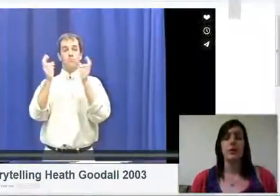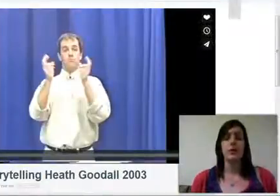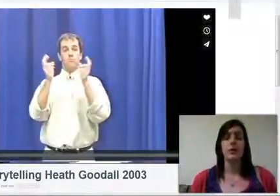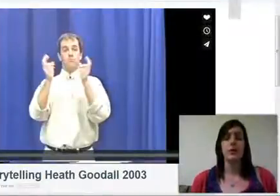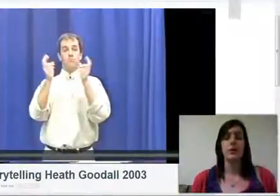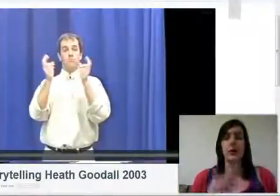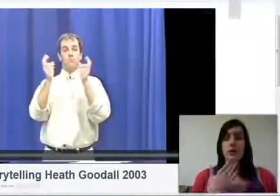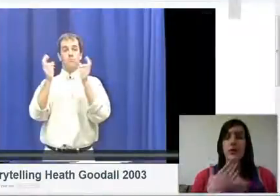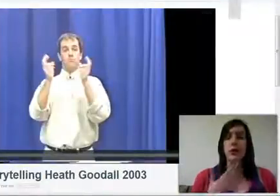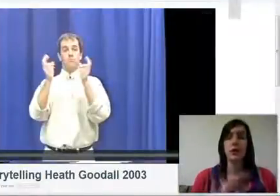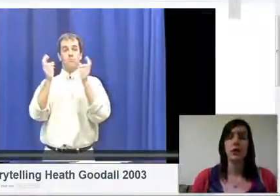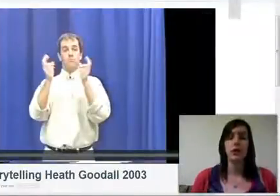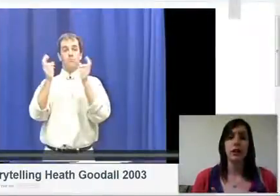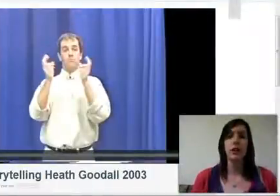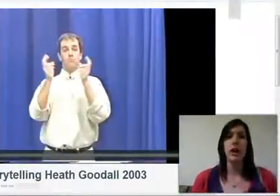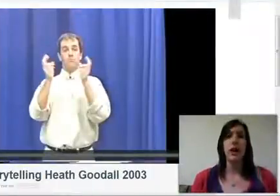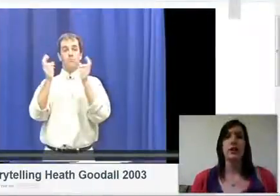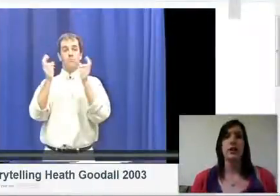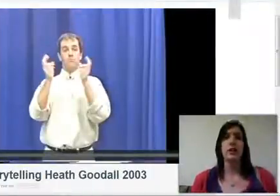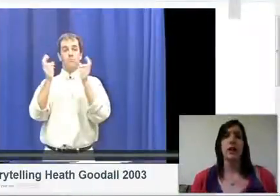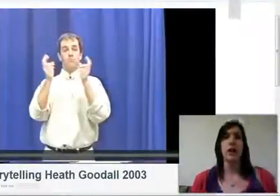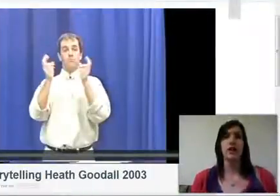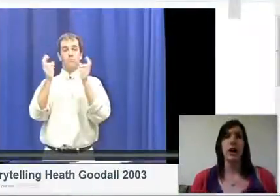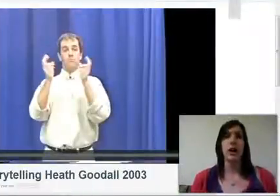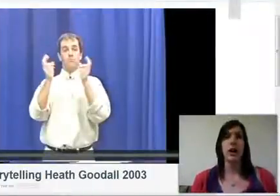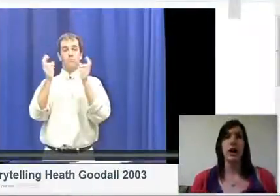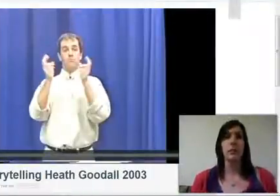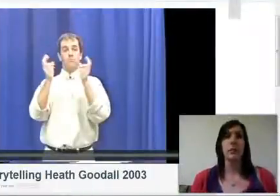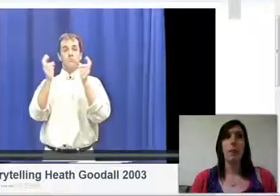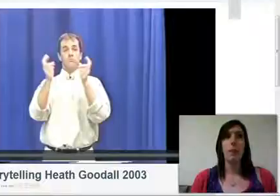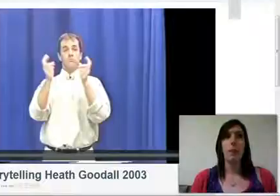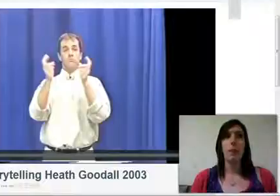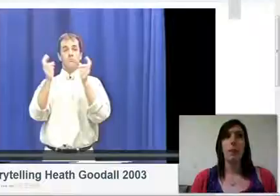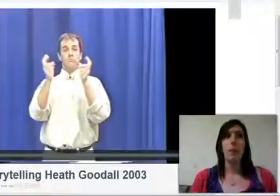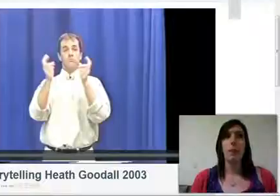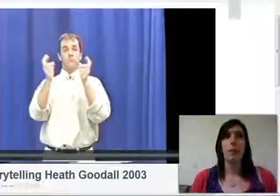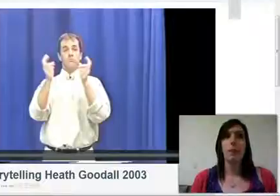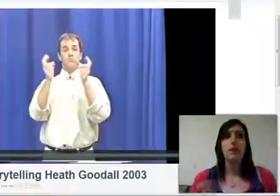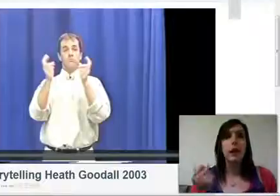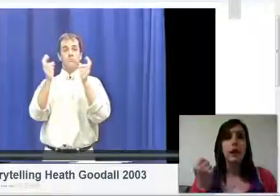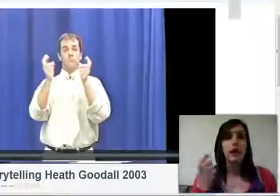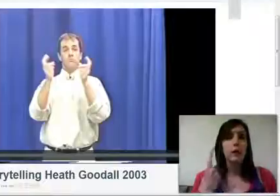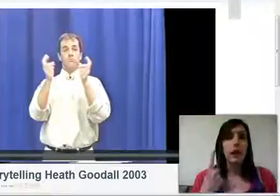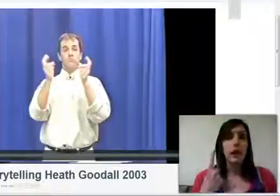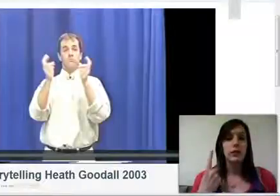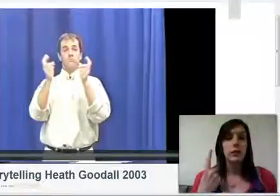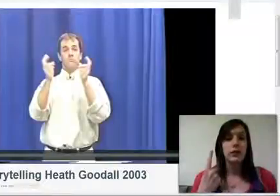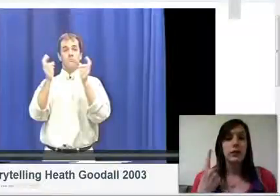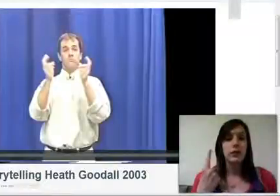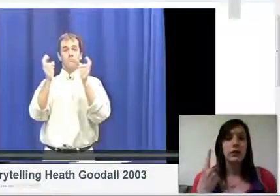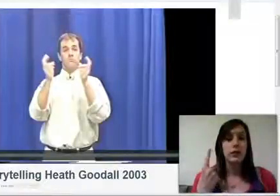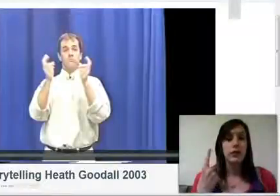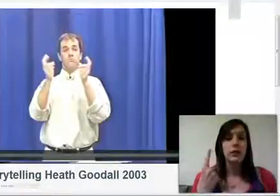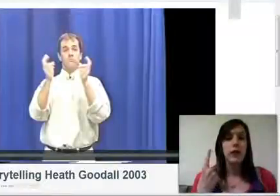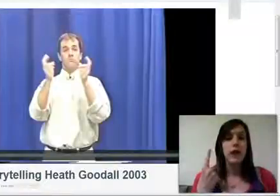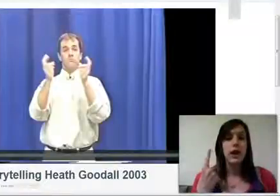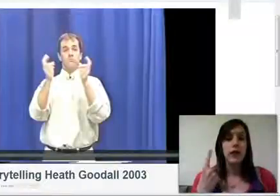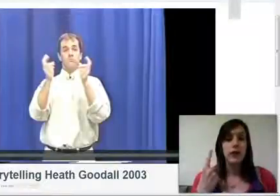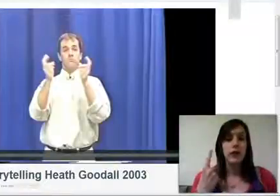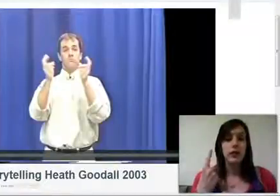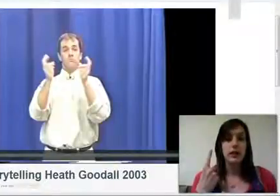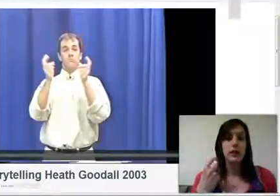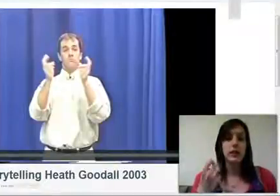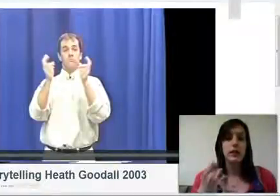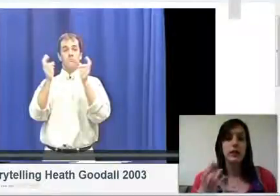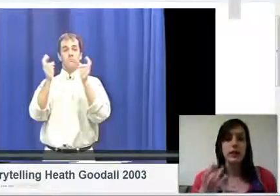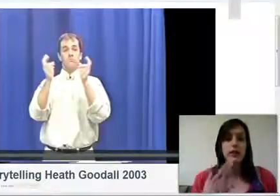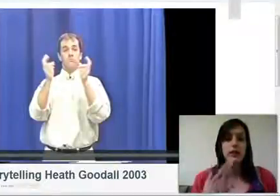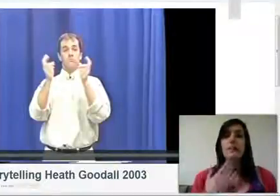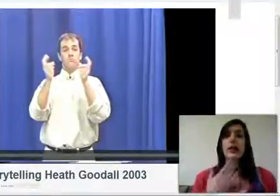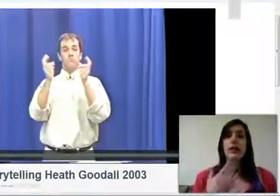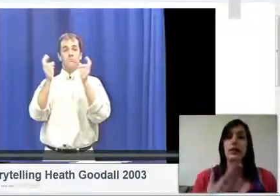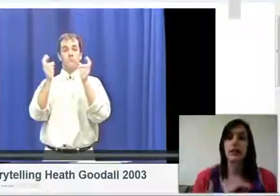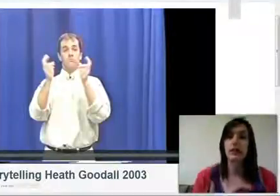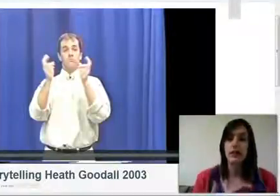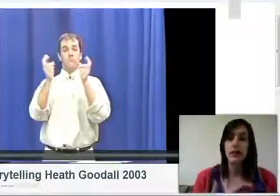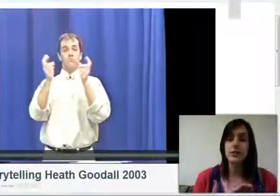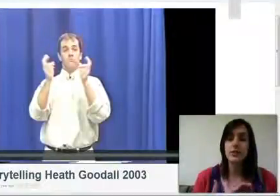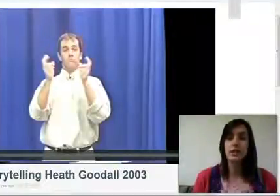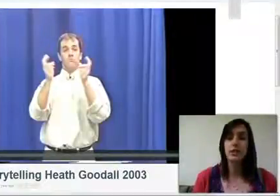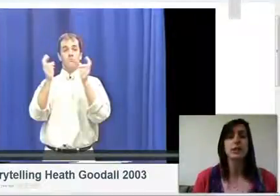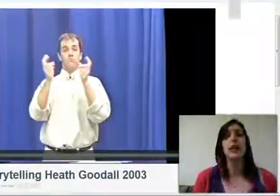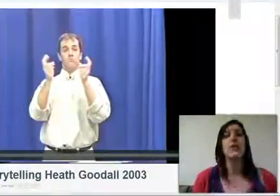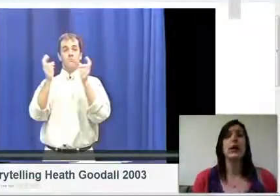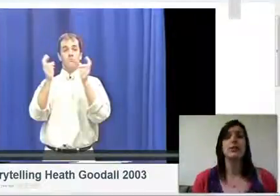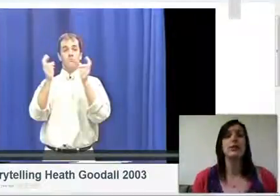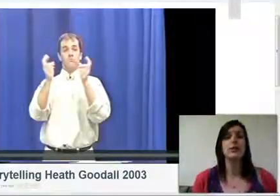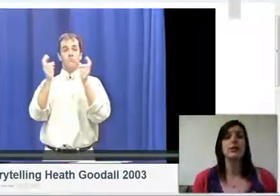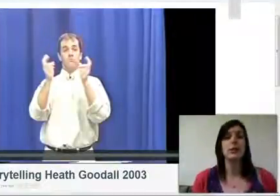So the signer signs good as in like checking for everyone's understanding, and then if he gets that feedback, then he